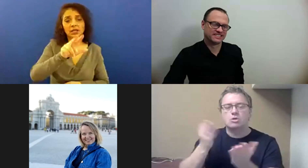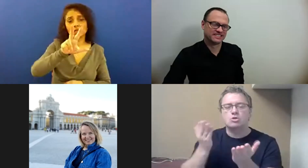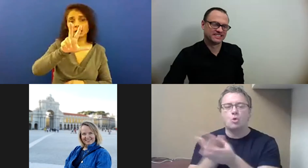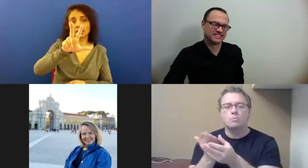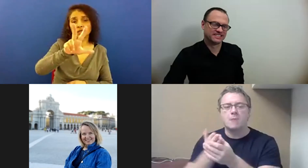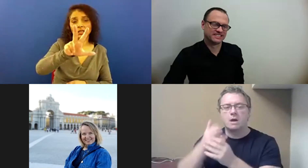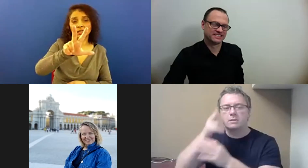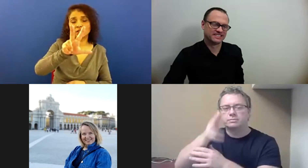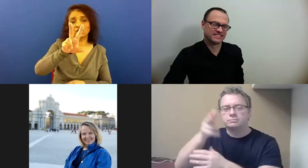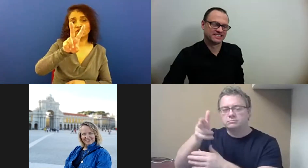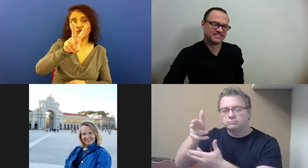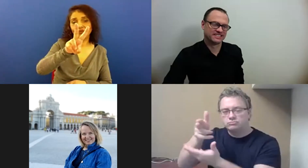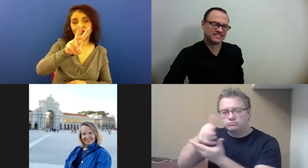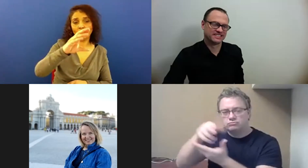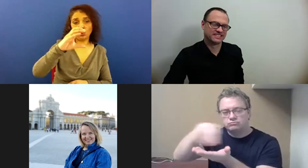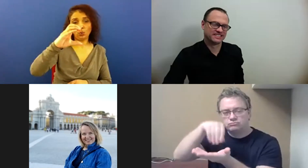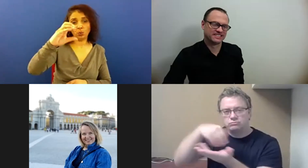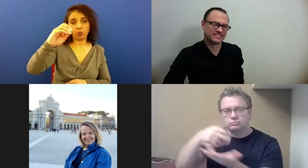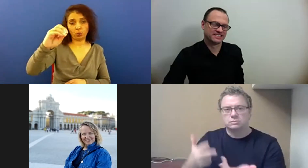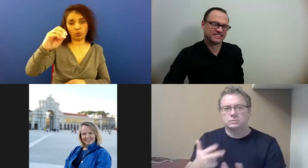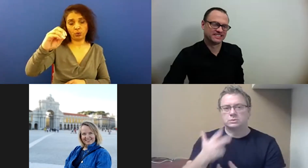managed to recruit a filmmaker.